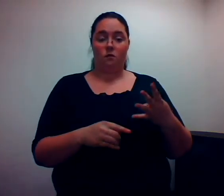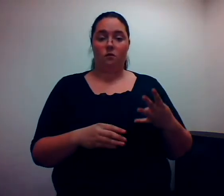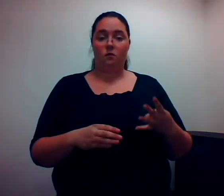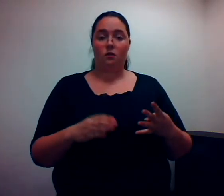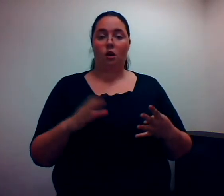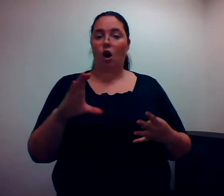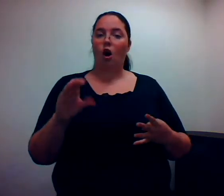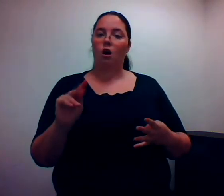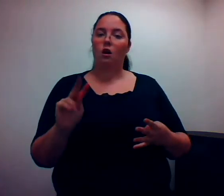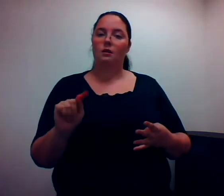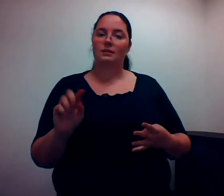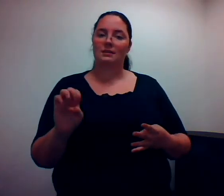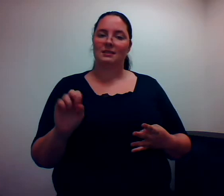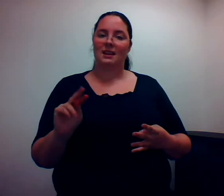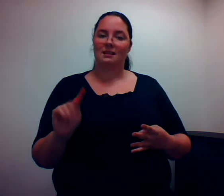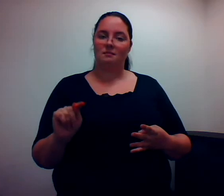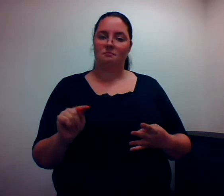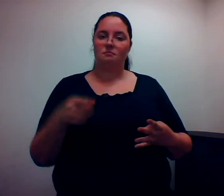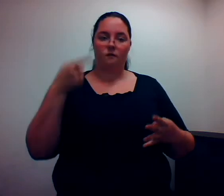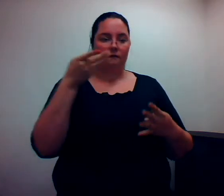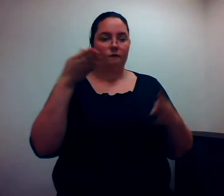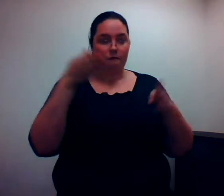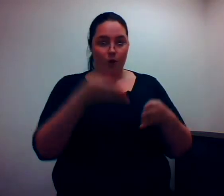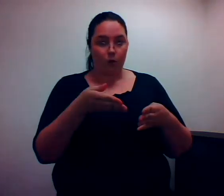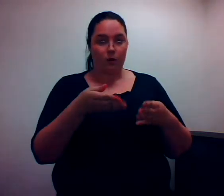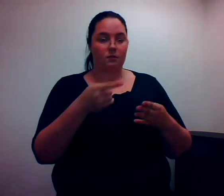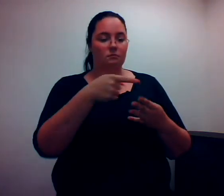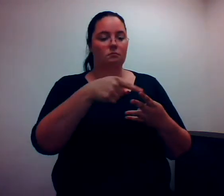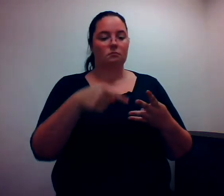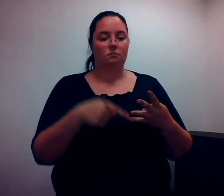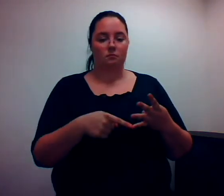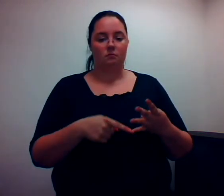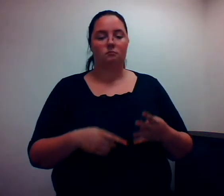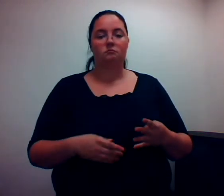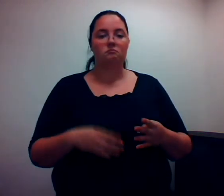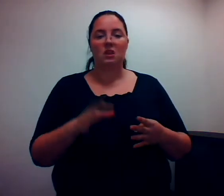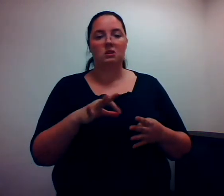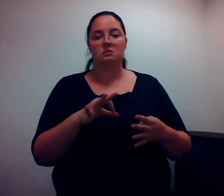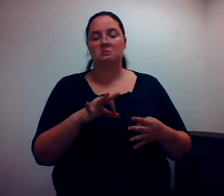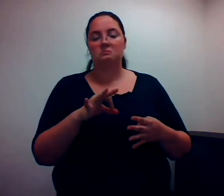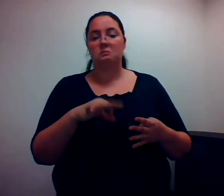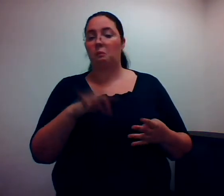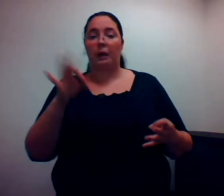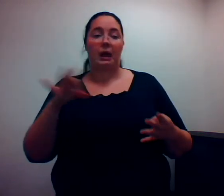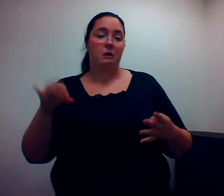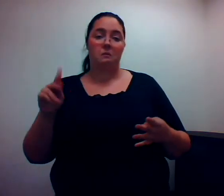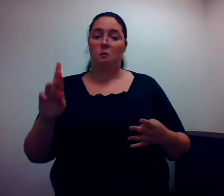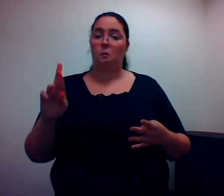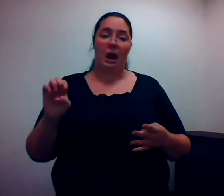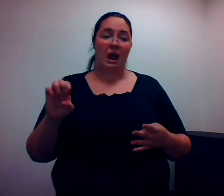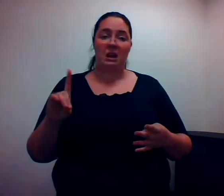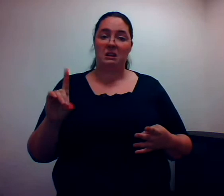by random, really. I just decide which ones I'm going to do at the beginning of that semester. And in the past, I've